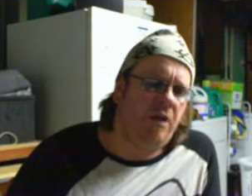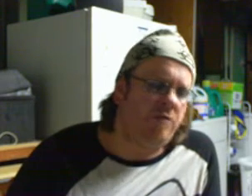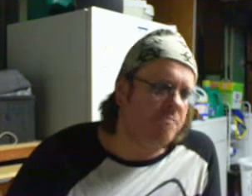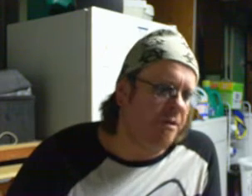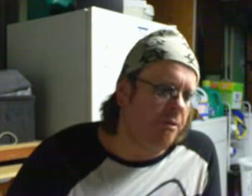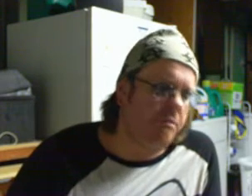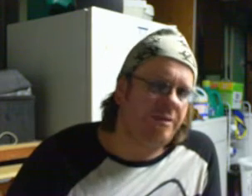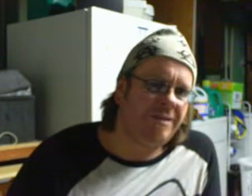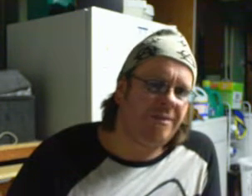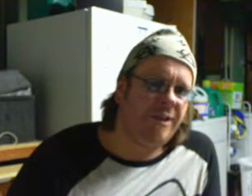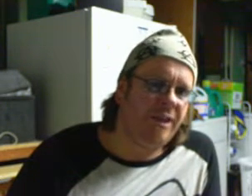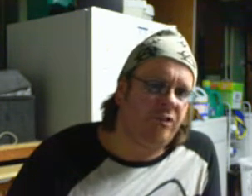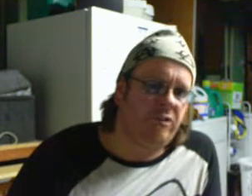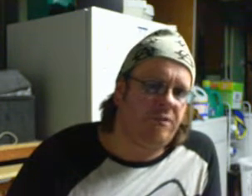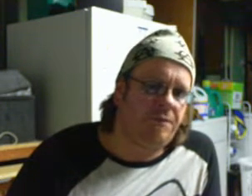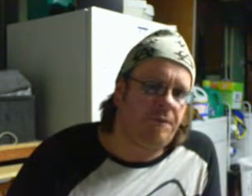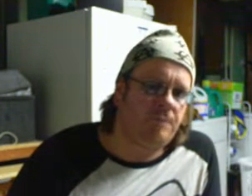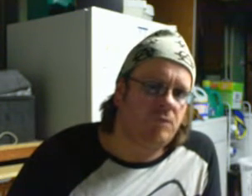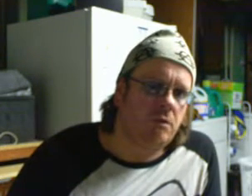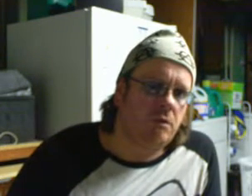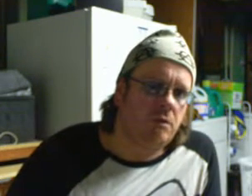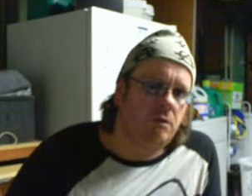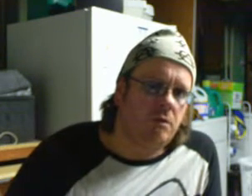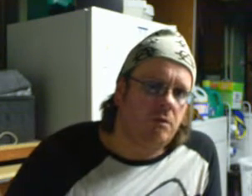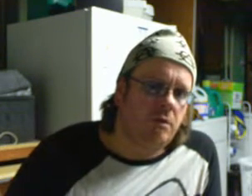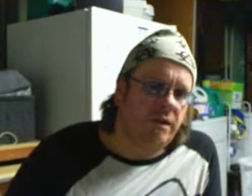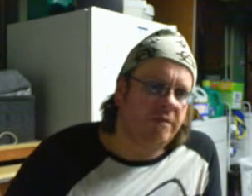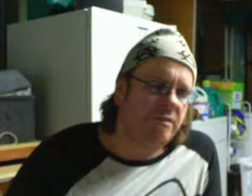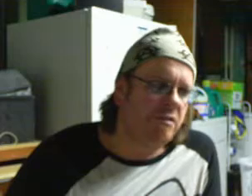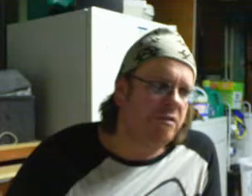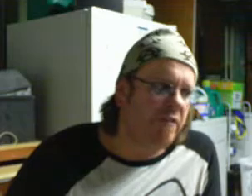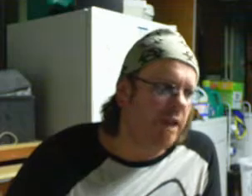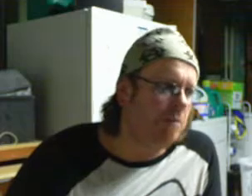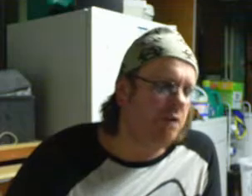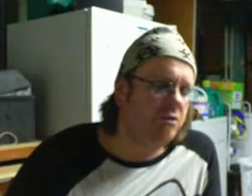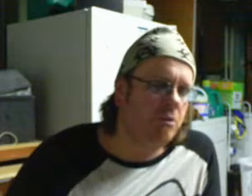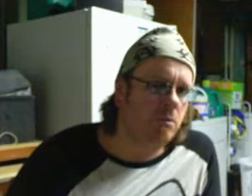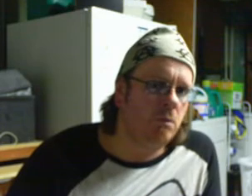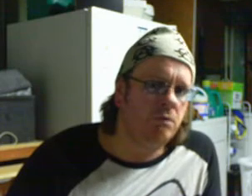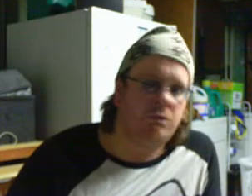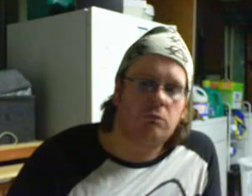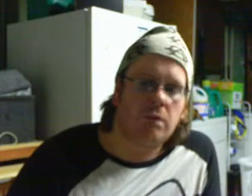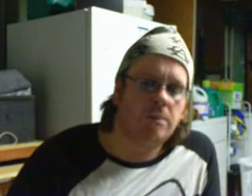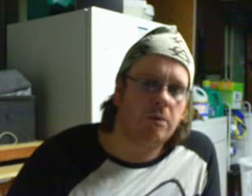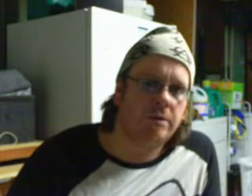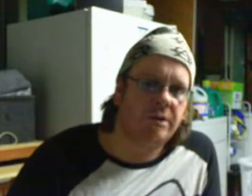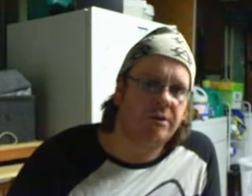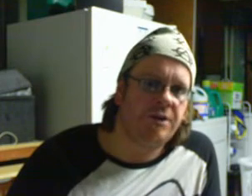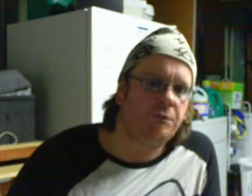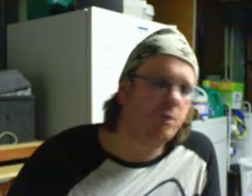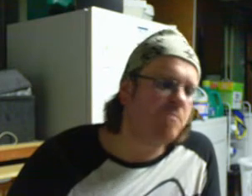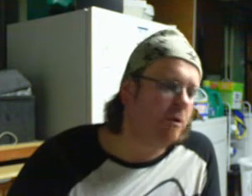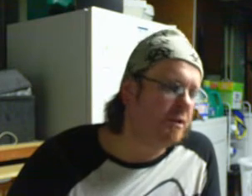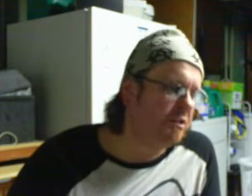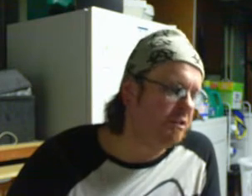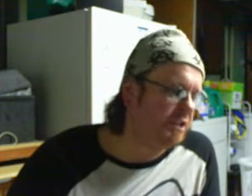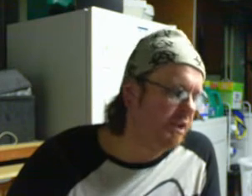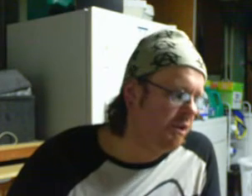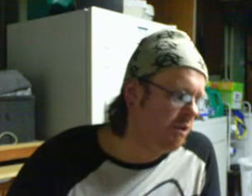government throughout the ages. It's the same tools remarketed and remarketed again,